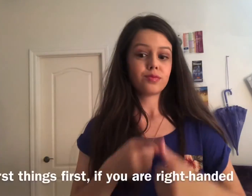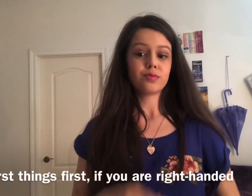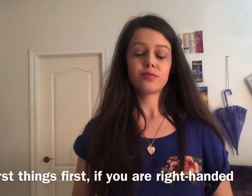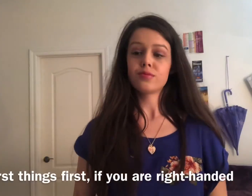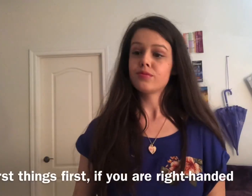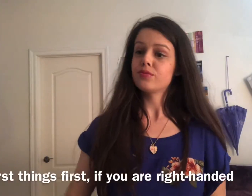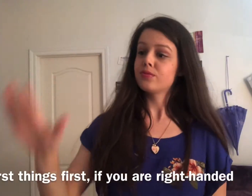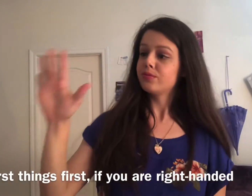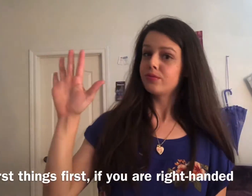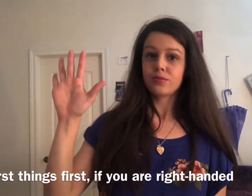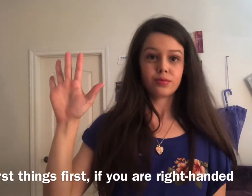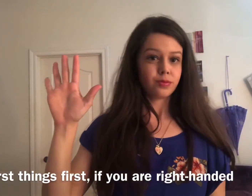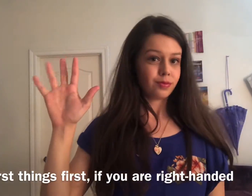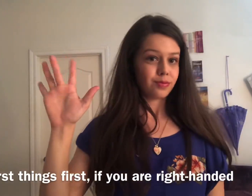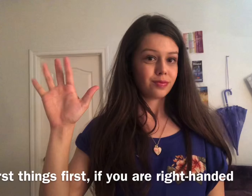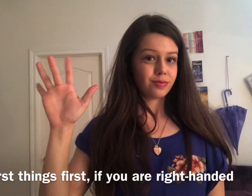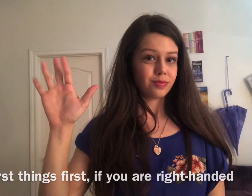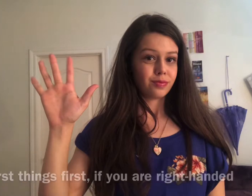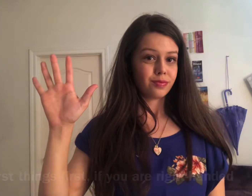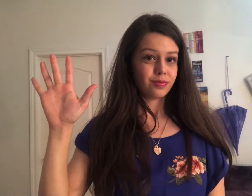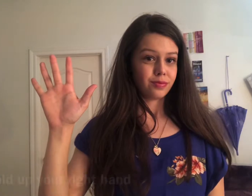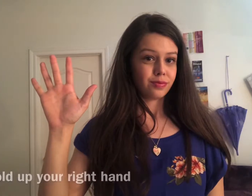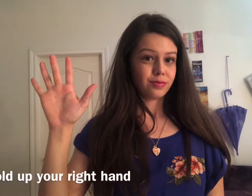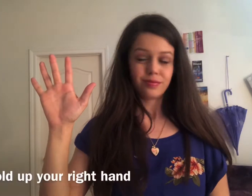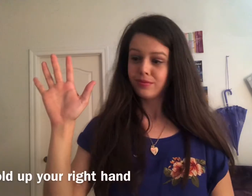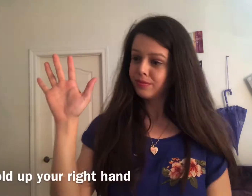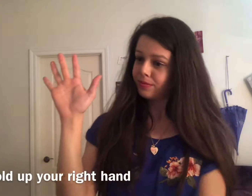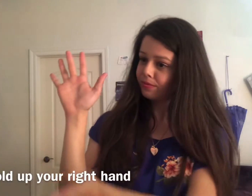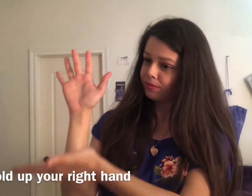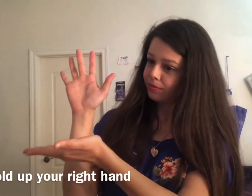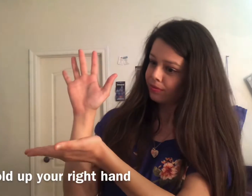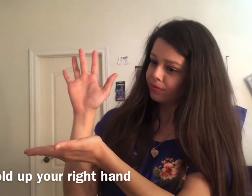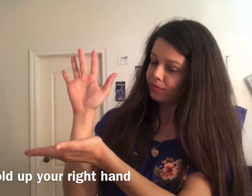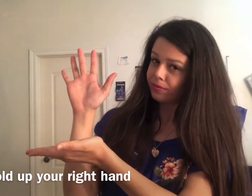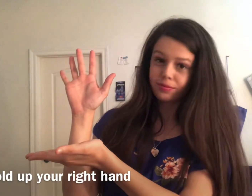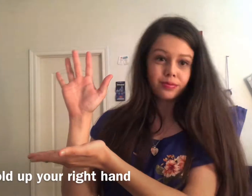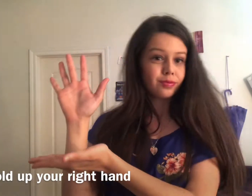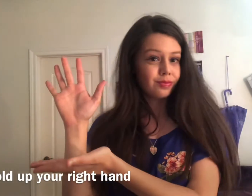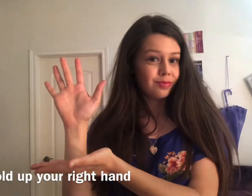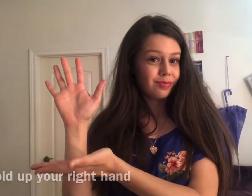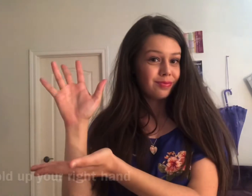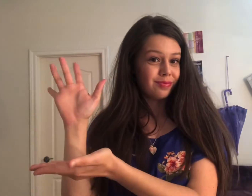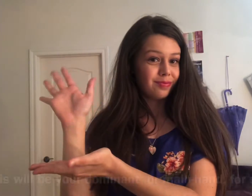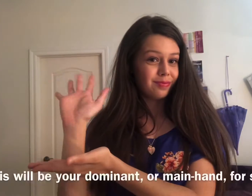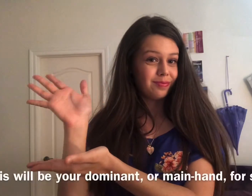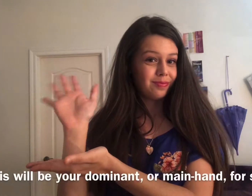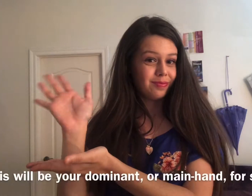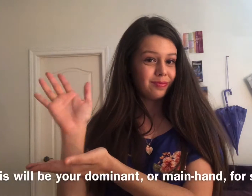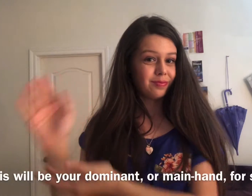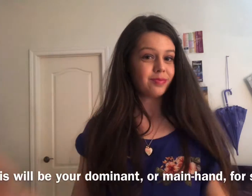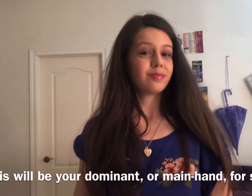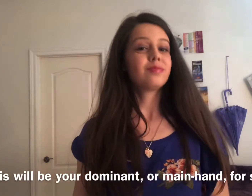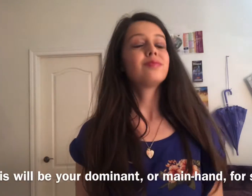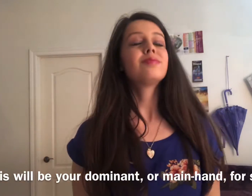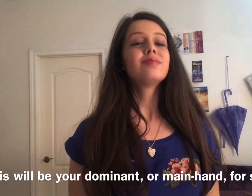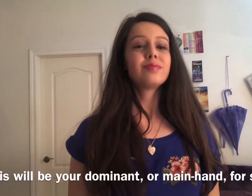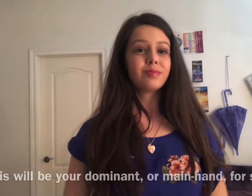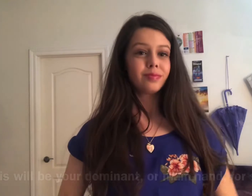Before we begin, if you are right-handed, hold up your right hand. This will be your dominant hand, or your main signing hand.